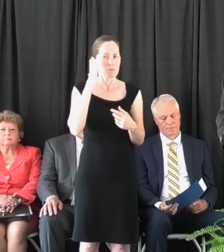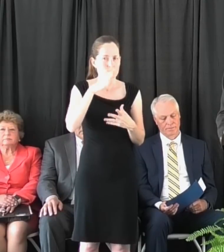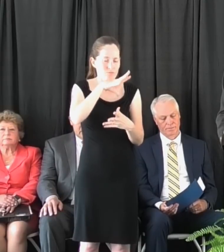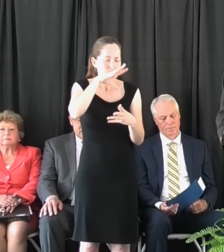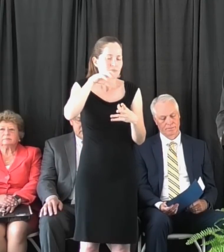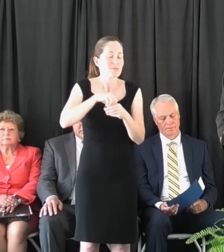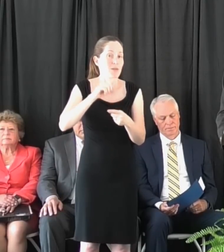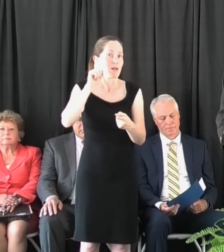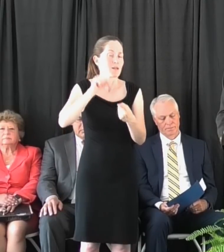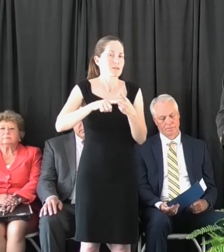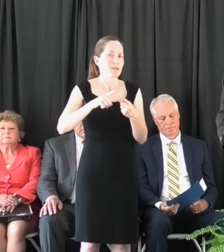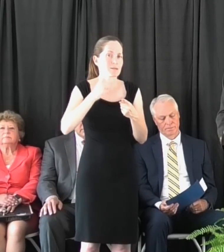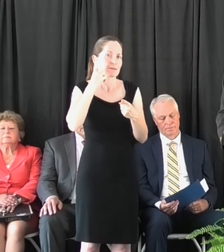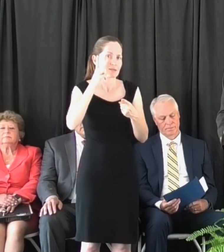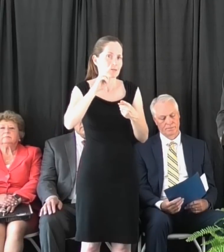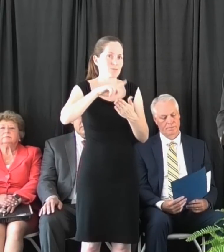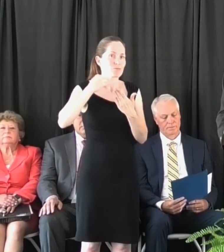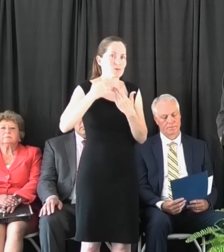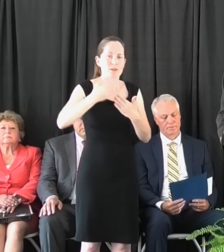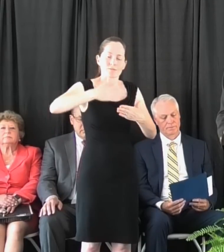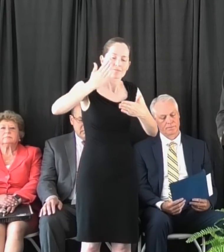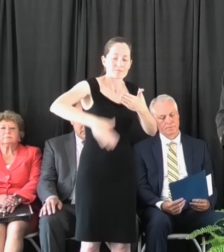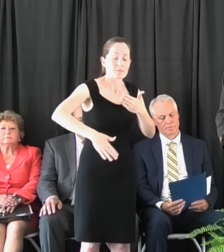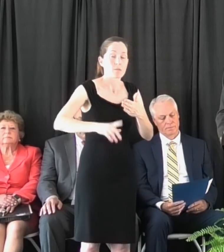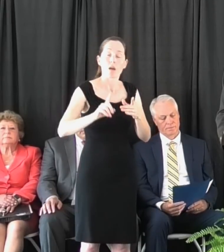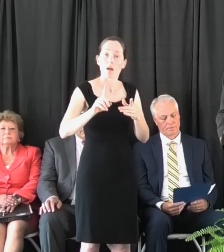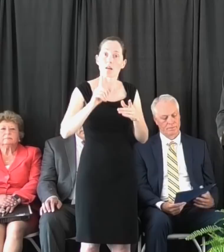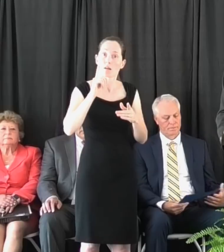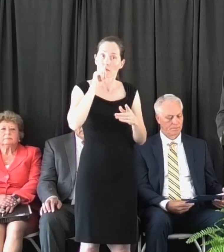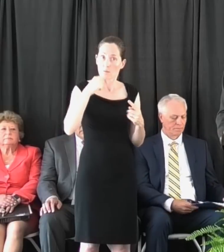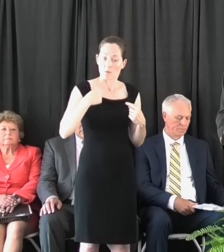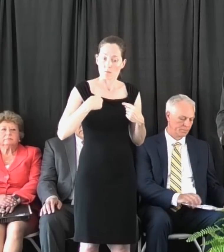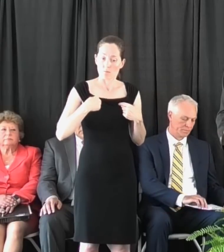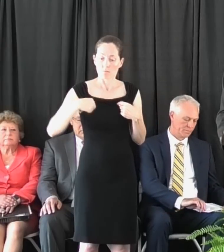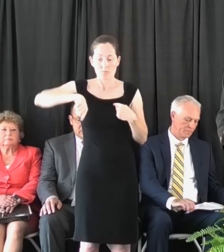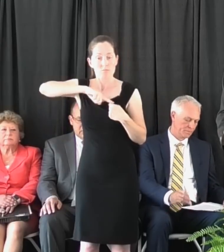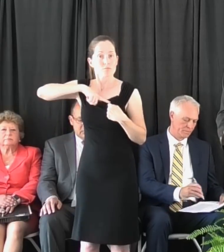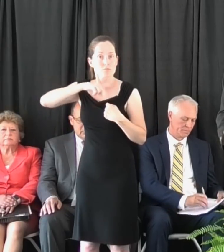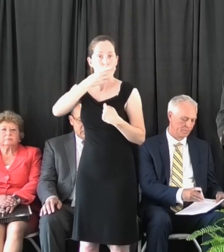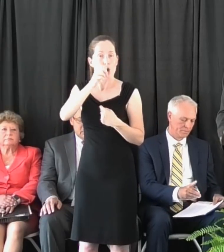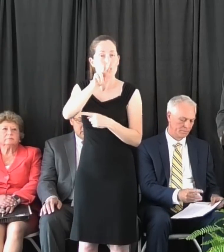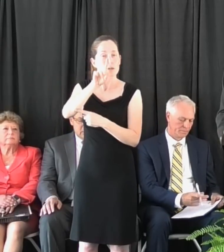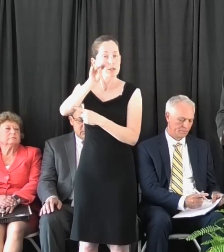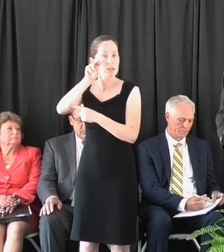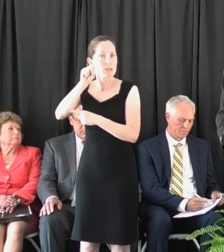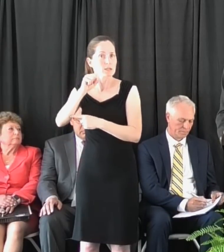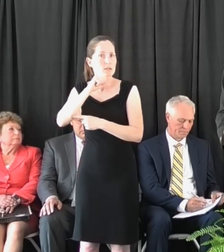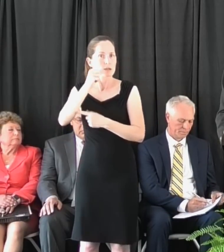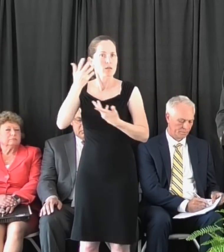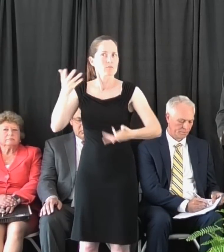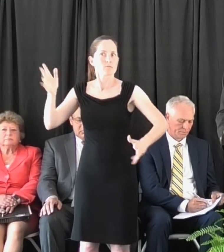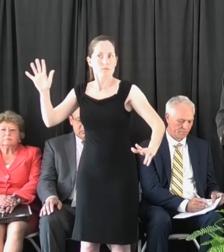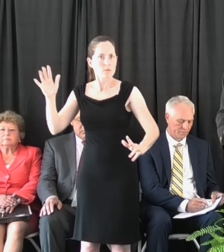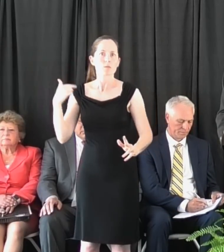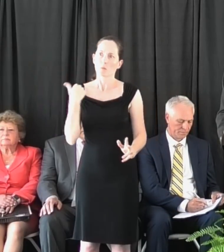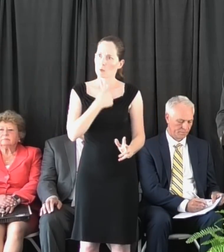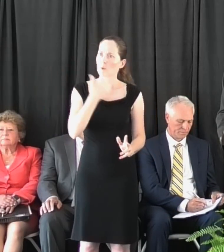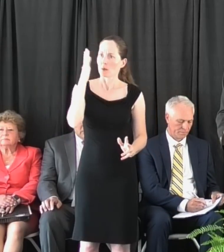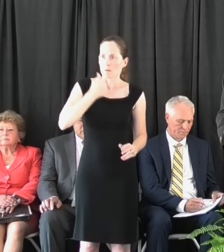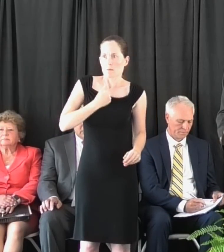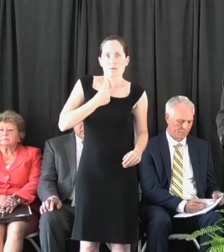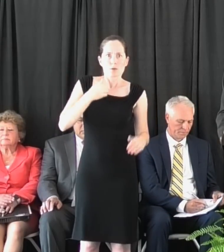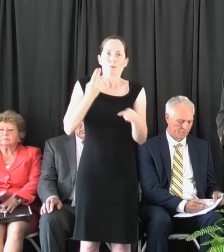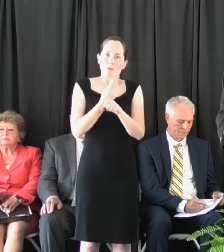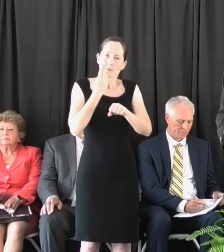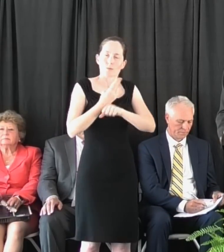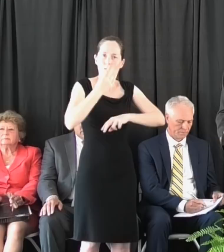to completion. But for us, it doesn't end there, because we at Harkins and our employees will be end users of the